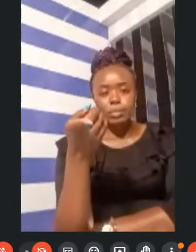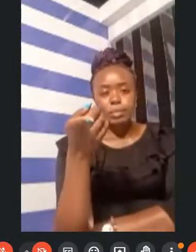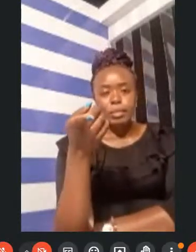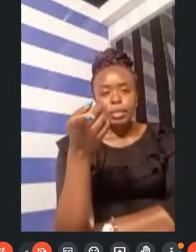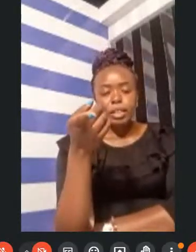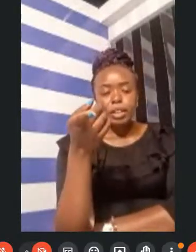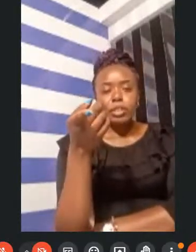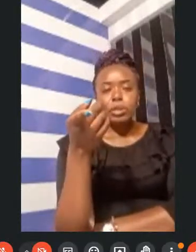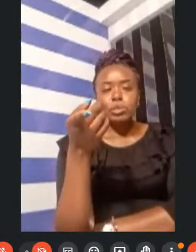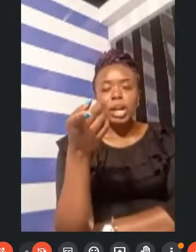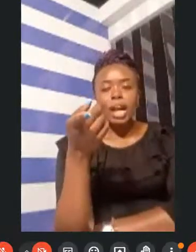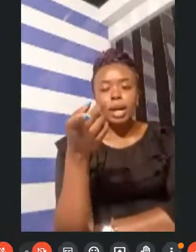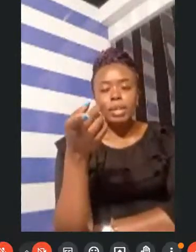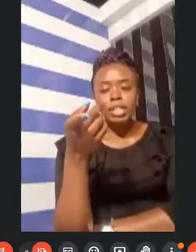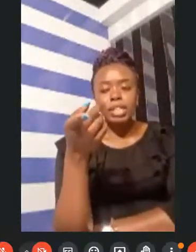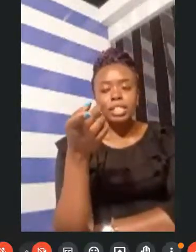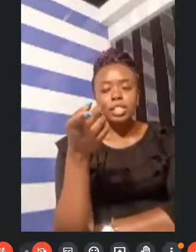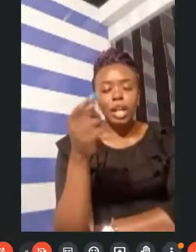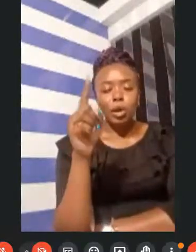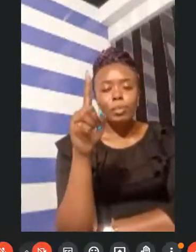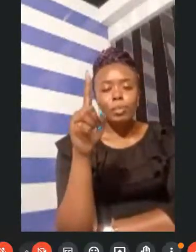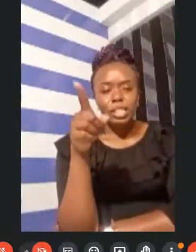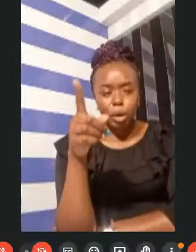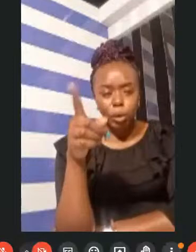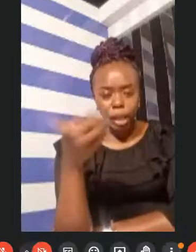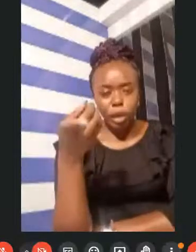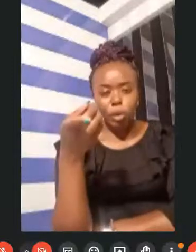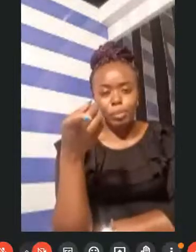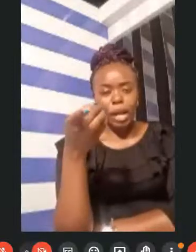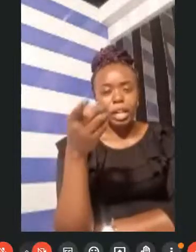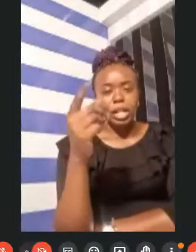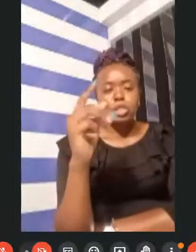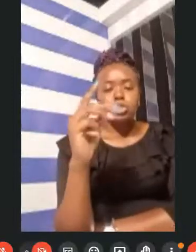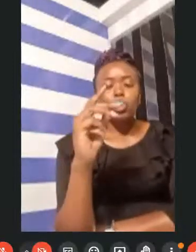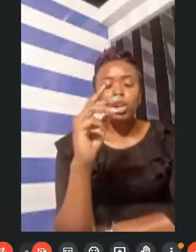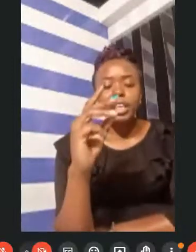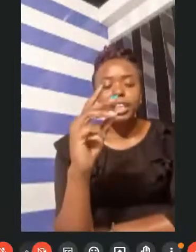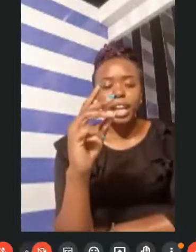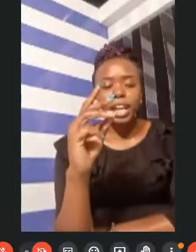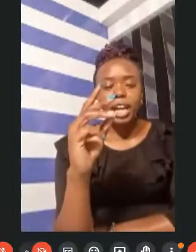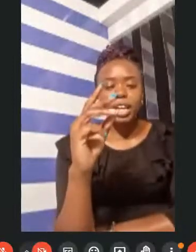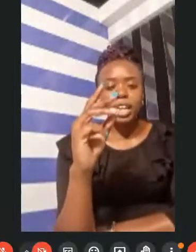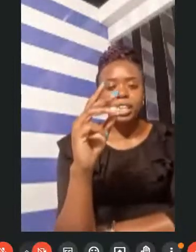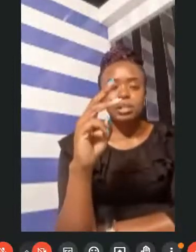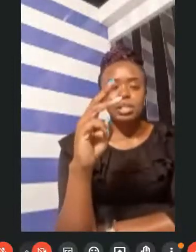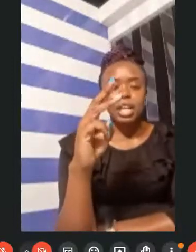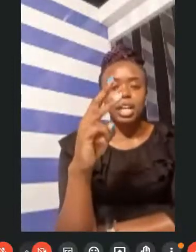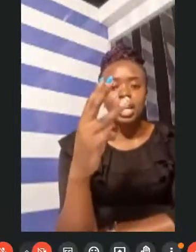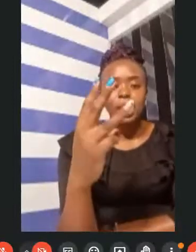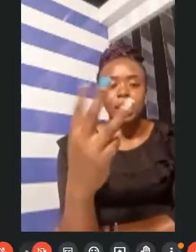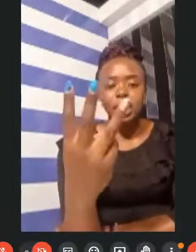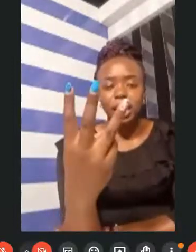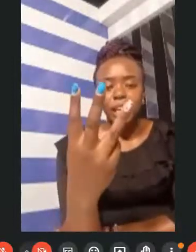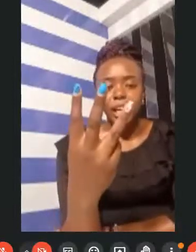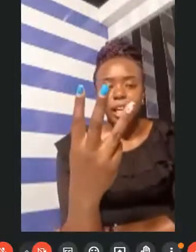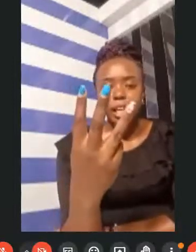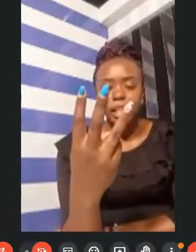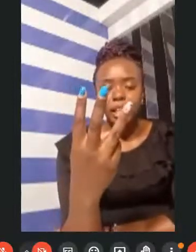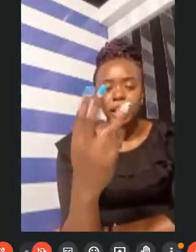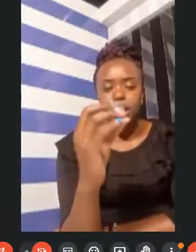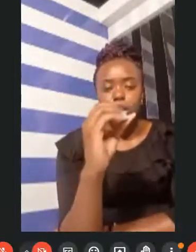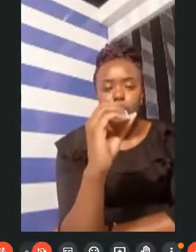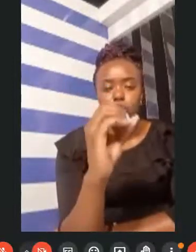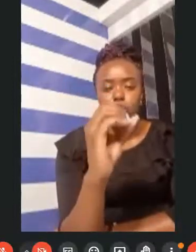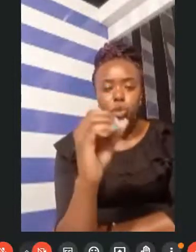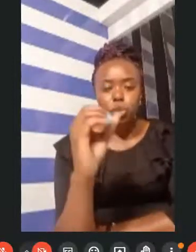comma. For those bigger numbers zenye ziko na comma, lazima uweke comma. So 300,000,